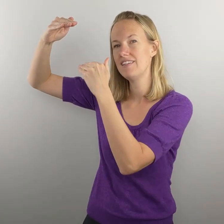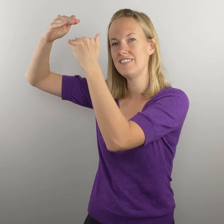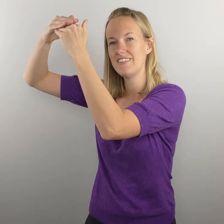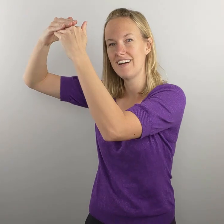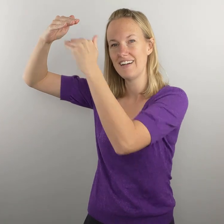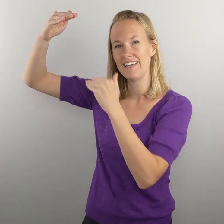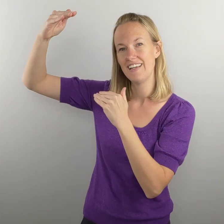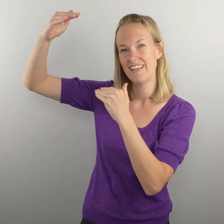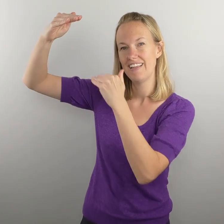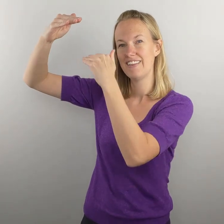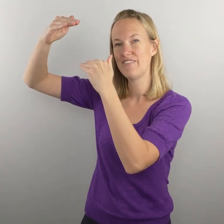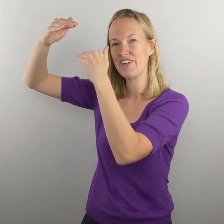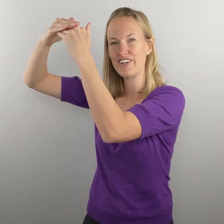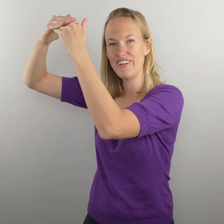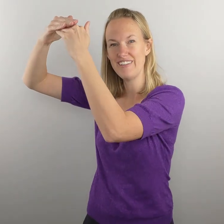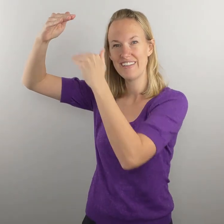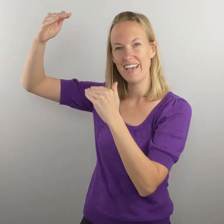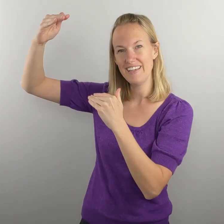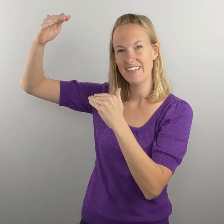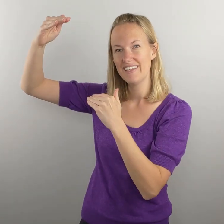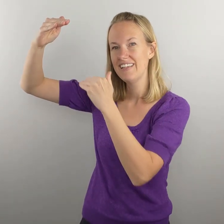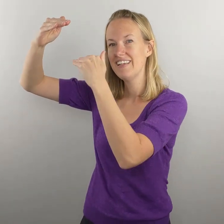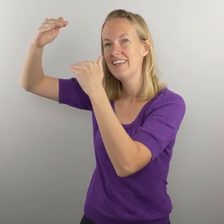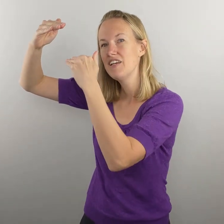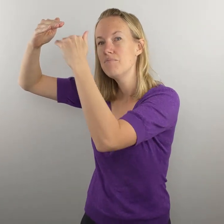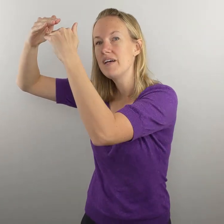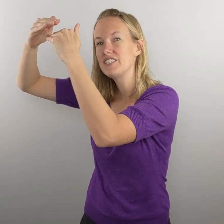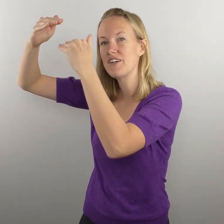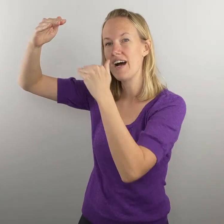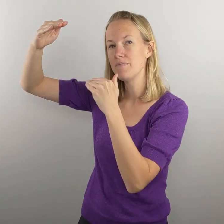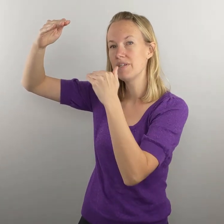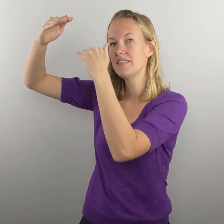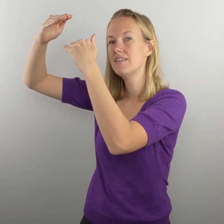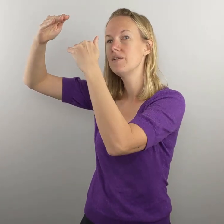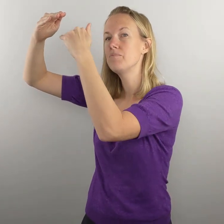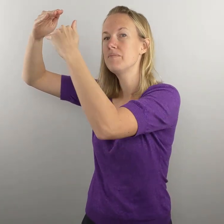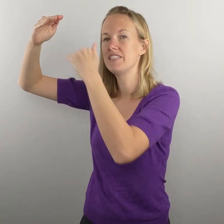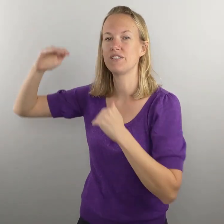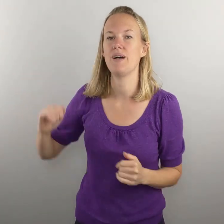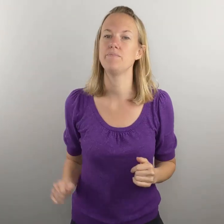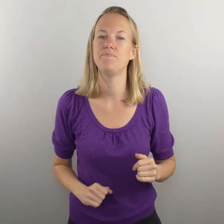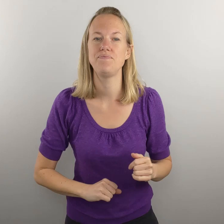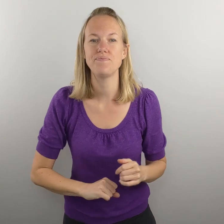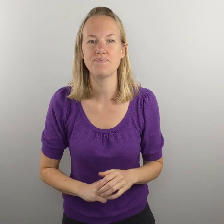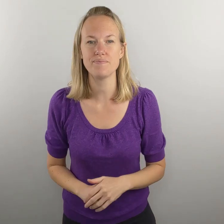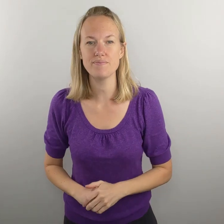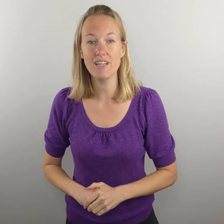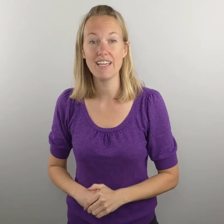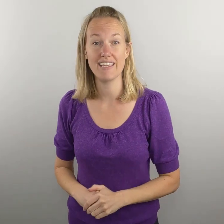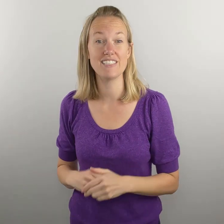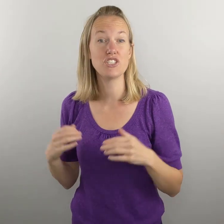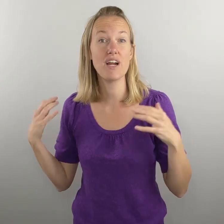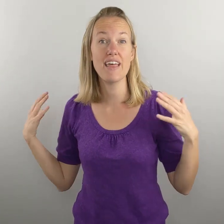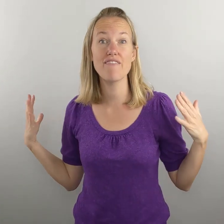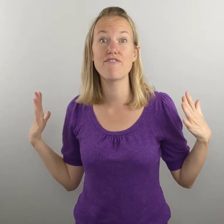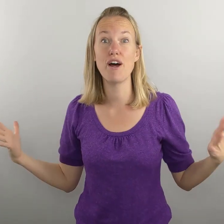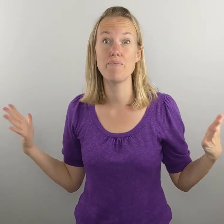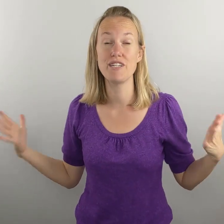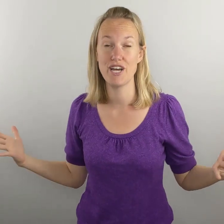do it on the vertical. Okay, measure up, measure up. Okay, let's try that from the